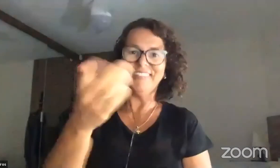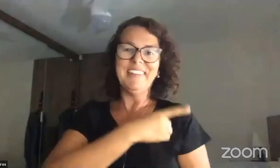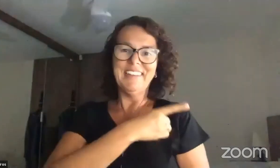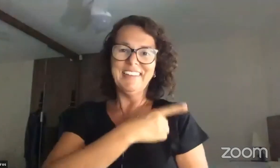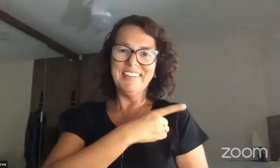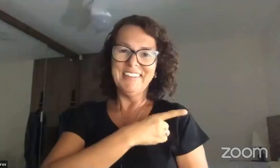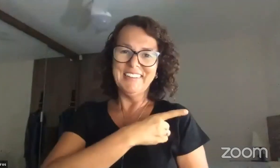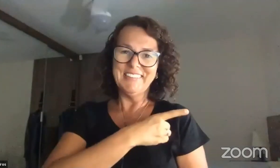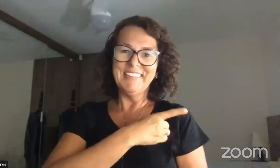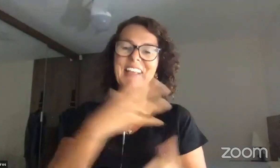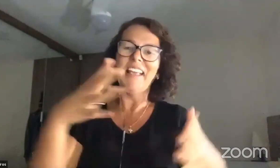SLLS.